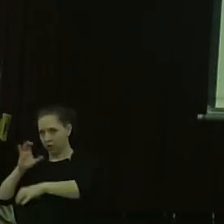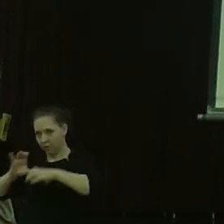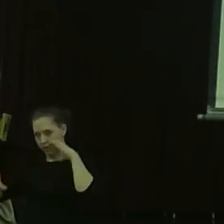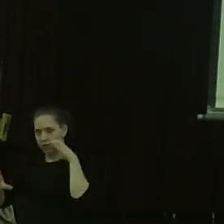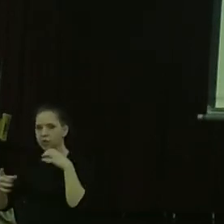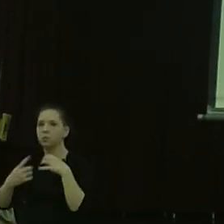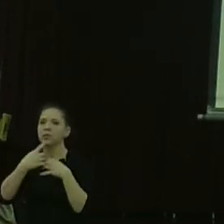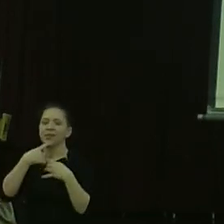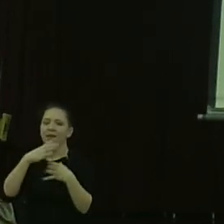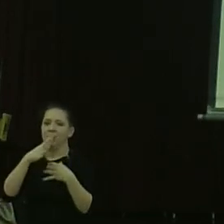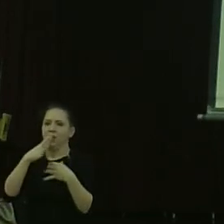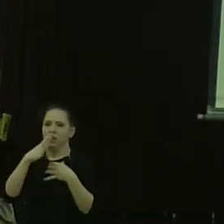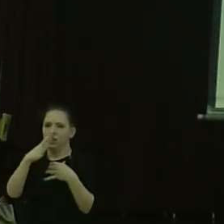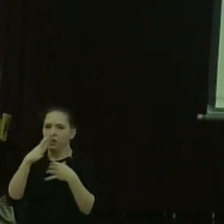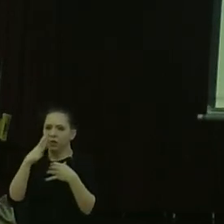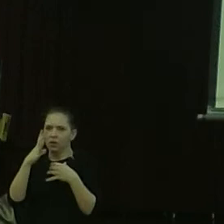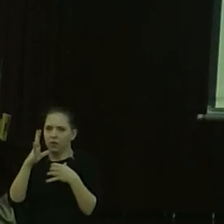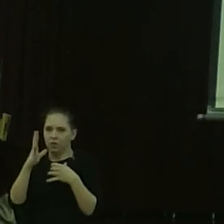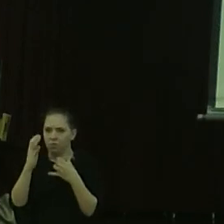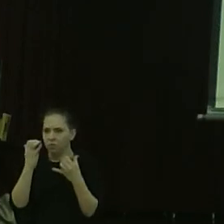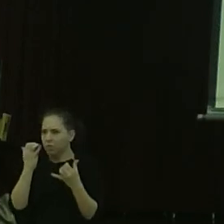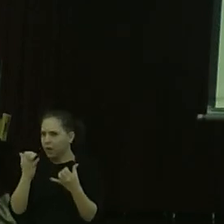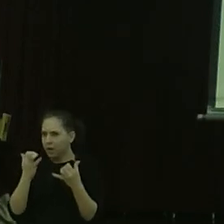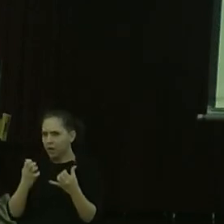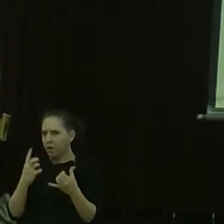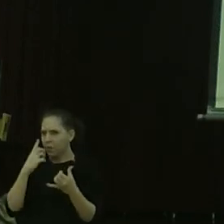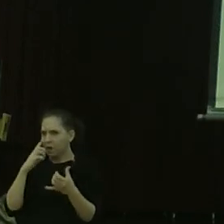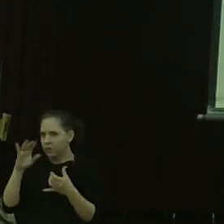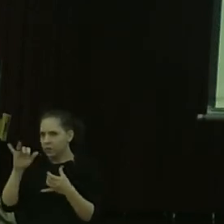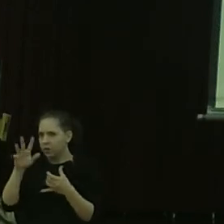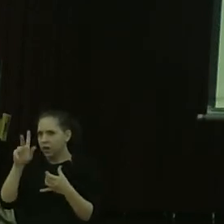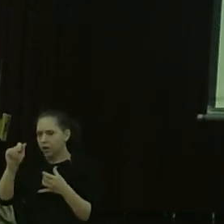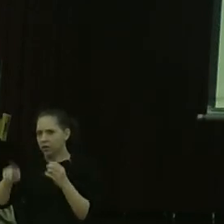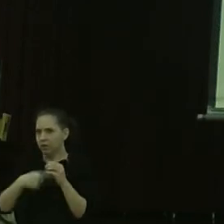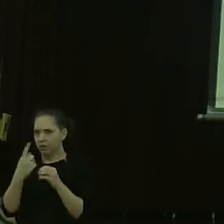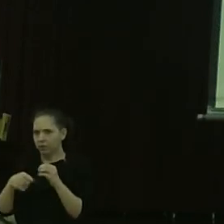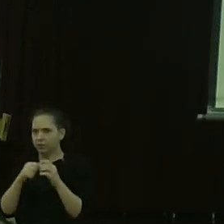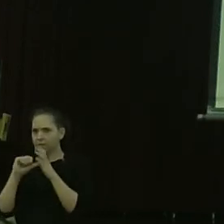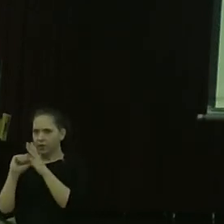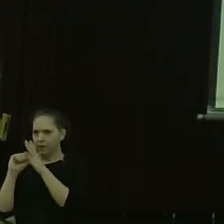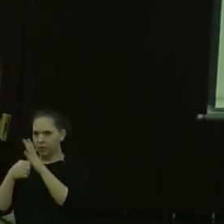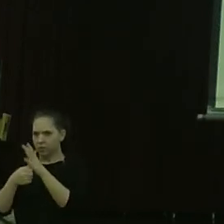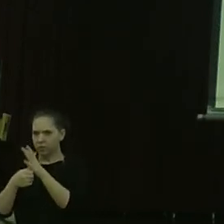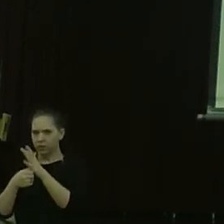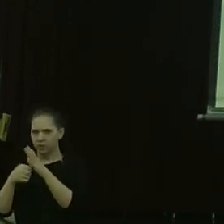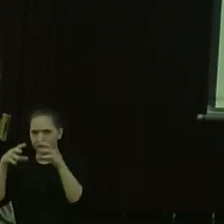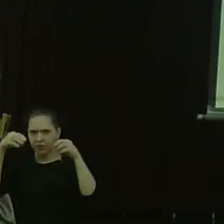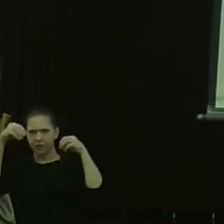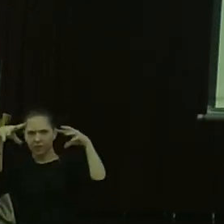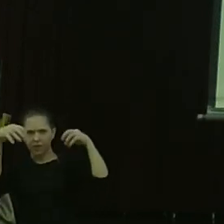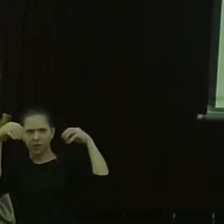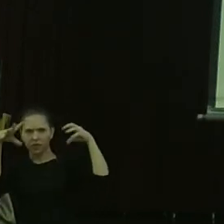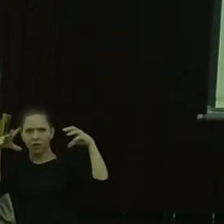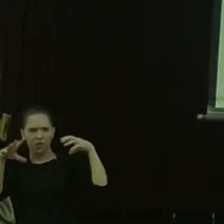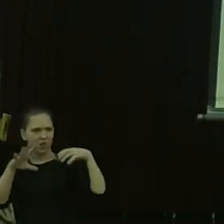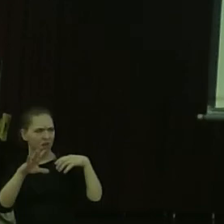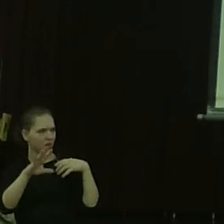there was some data about enforcement after the flashing lights went on or the